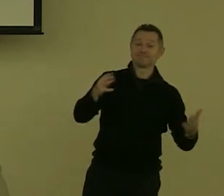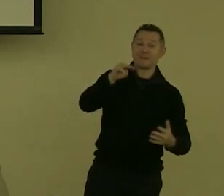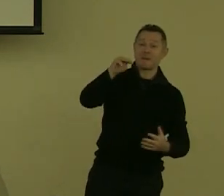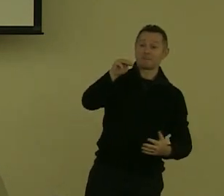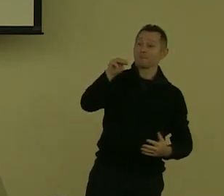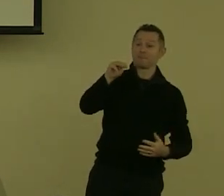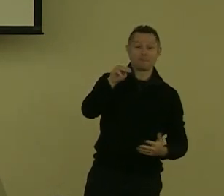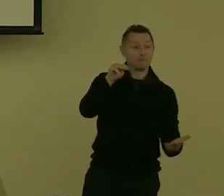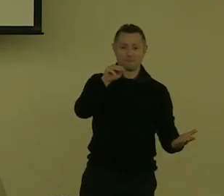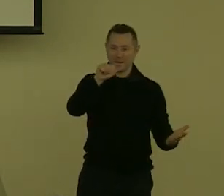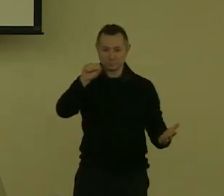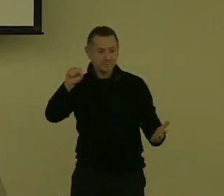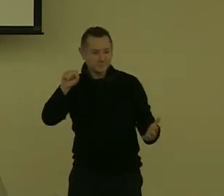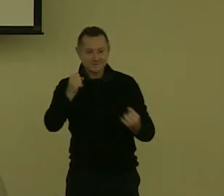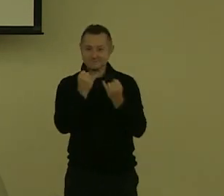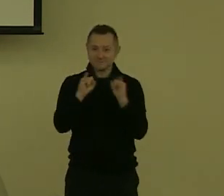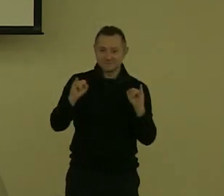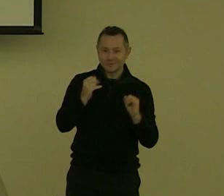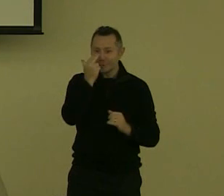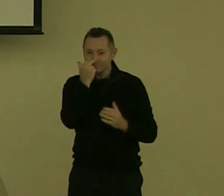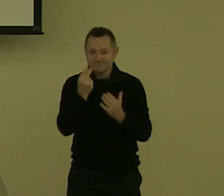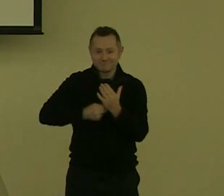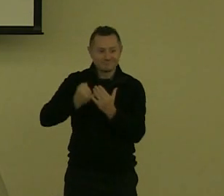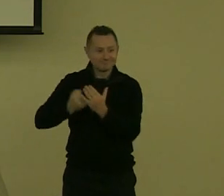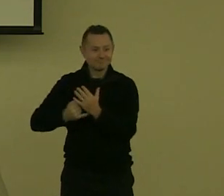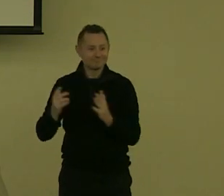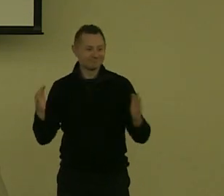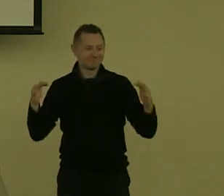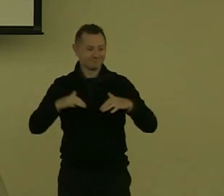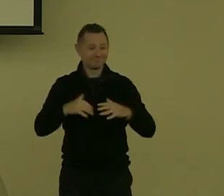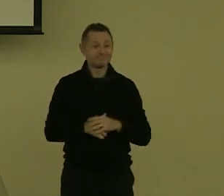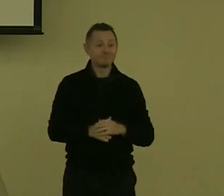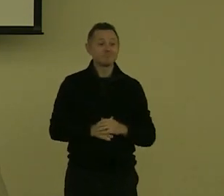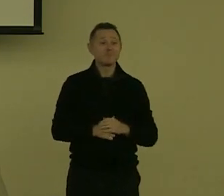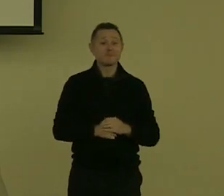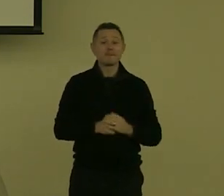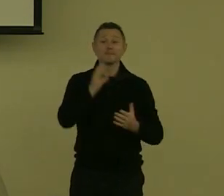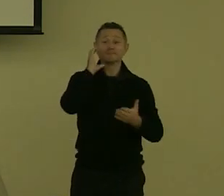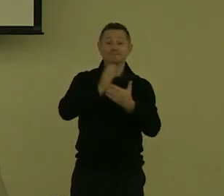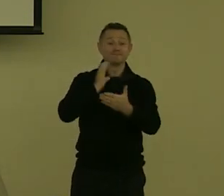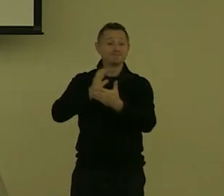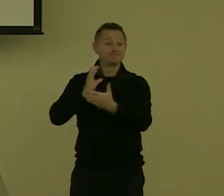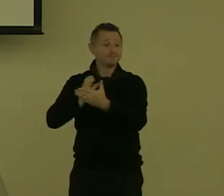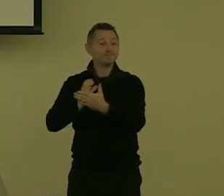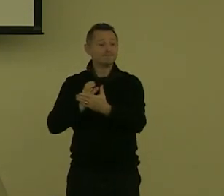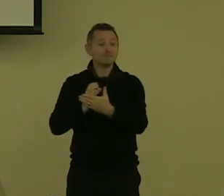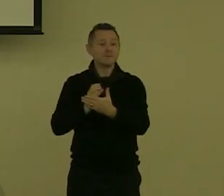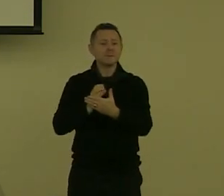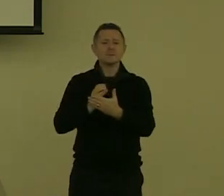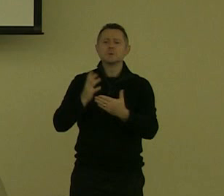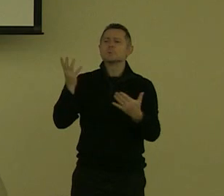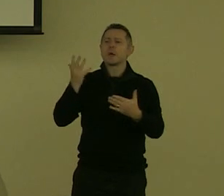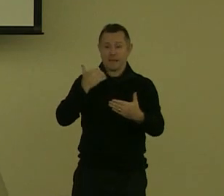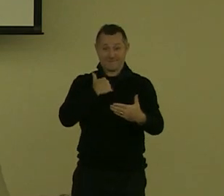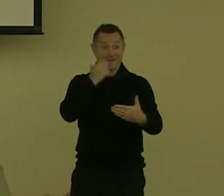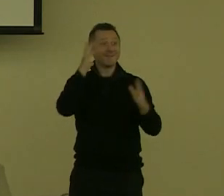comic scholarship and criticism. I'm your moderator, A. David Lewis. And